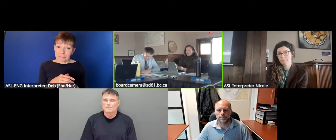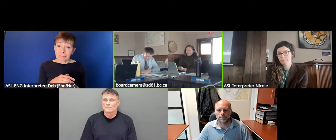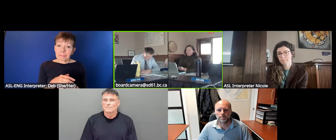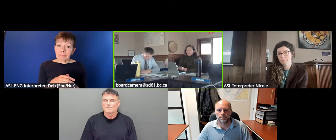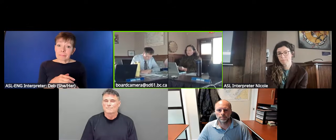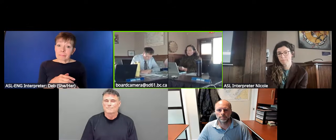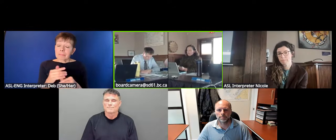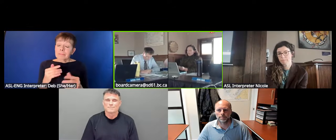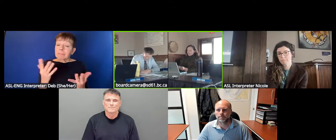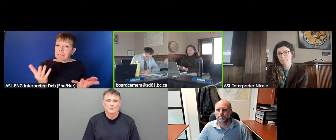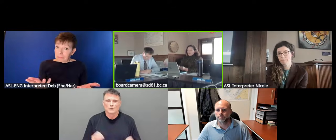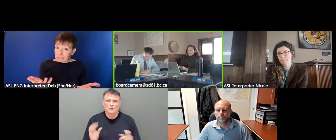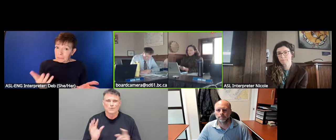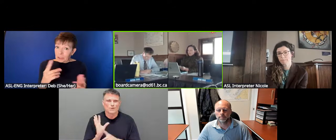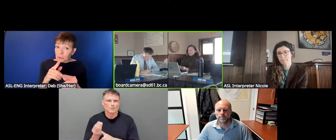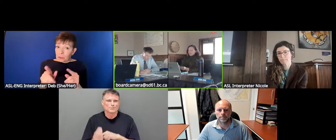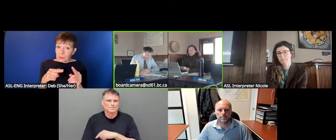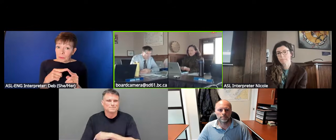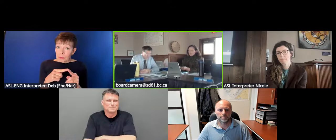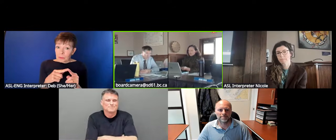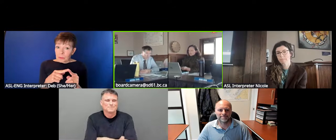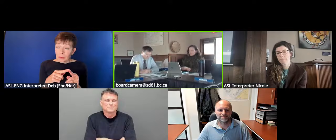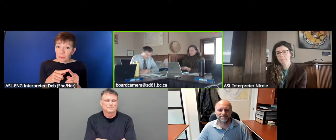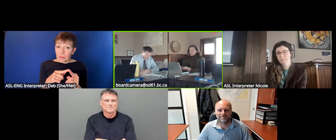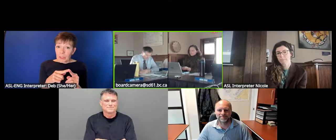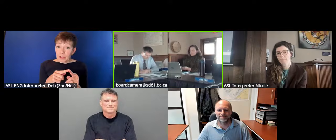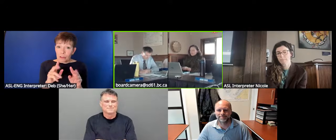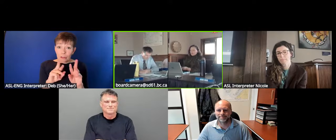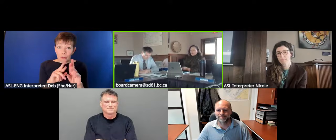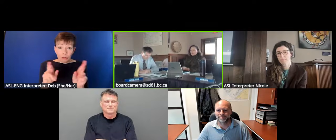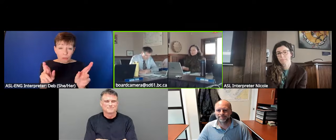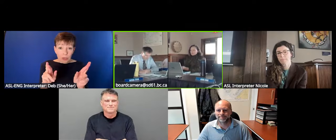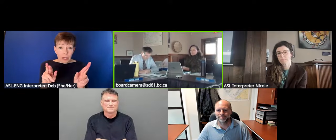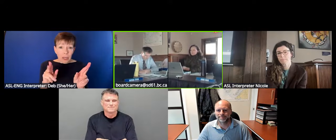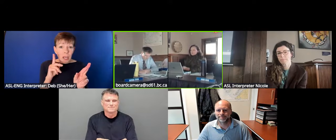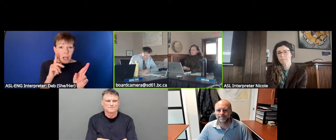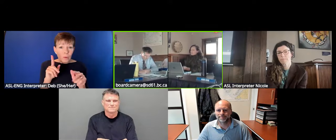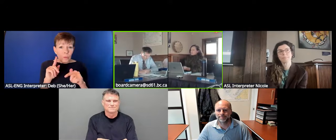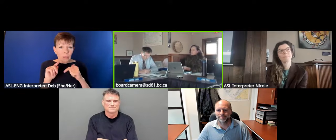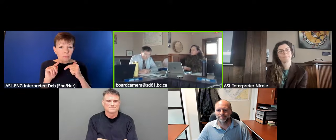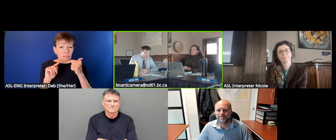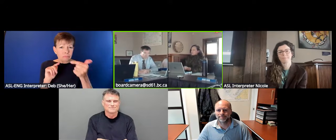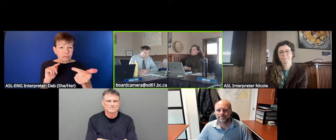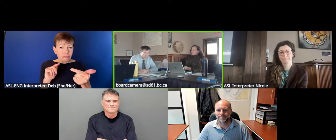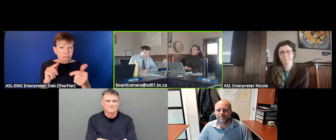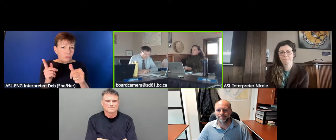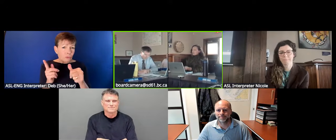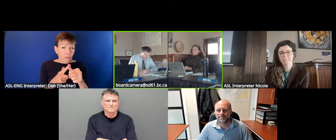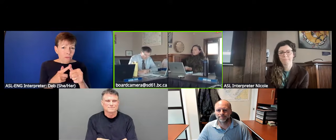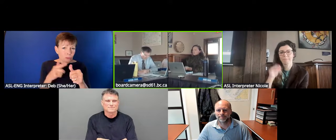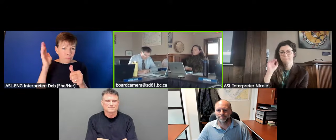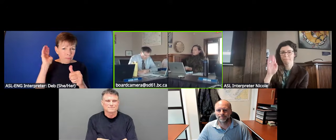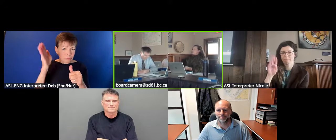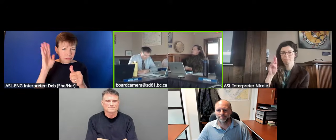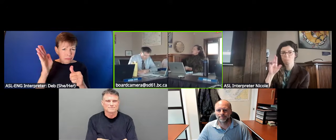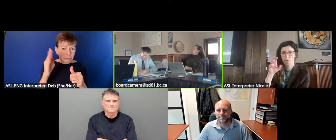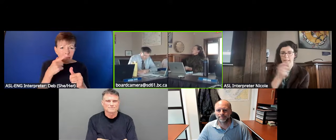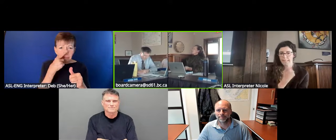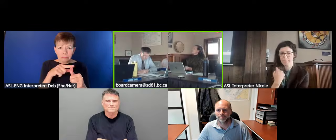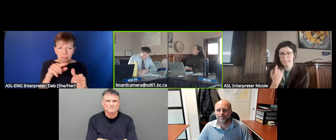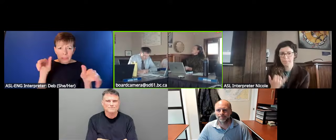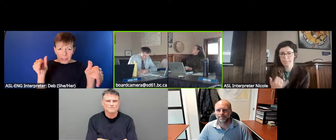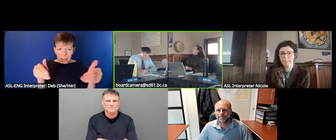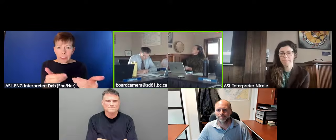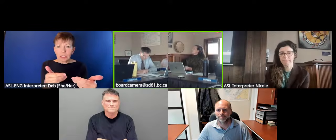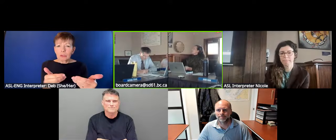So whenever you are ready, I will turn the floor over to the first presenter, and if you wouldn't mind just introducing